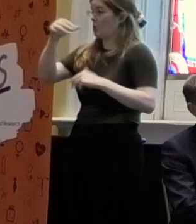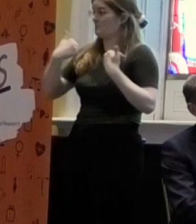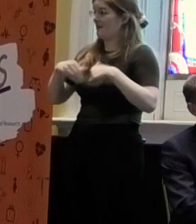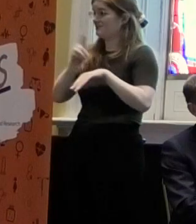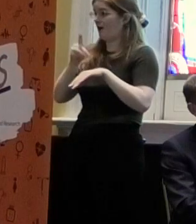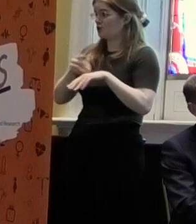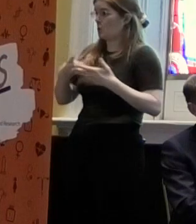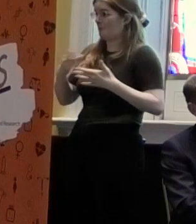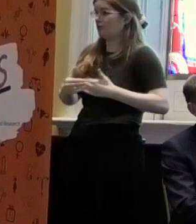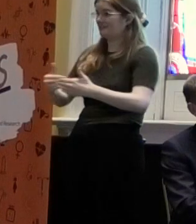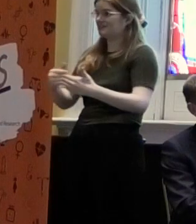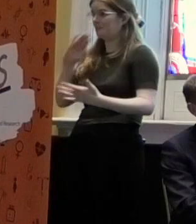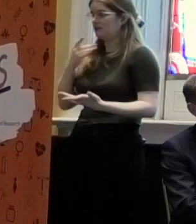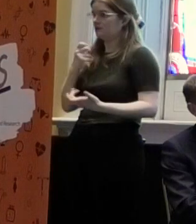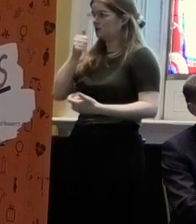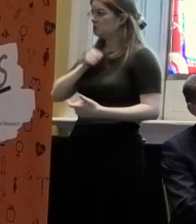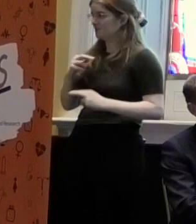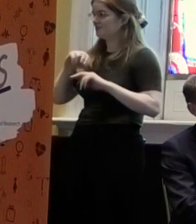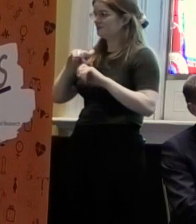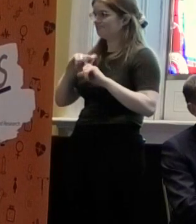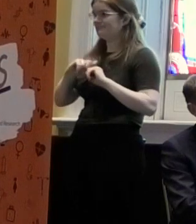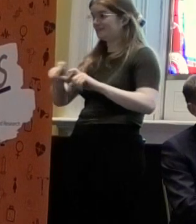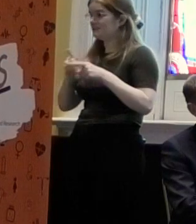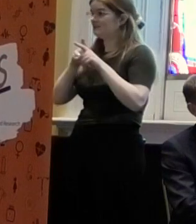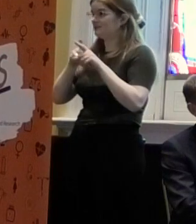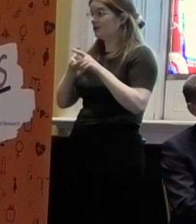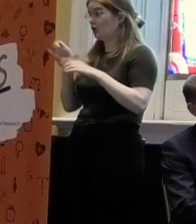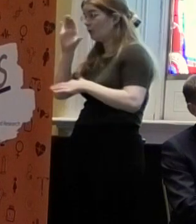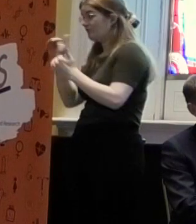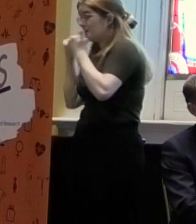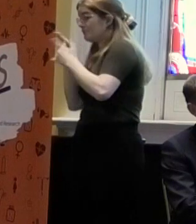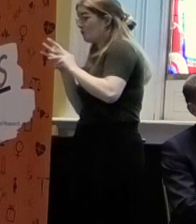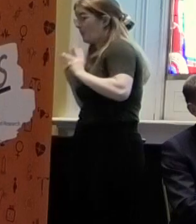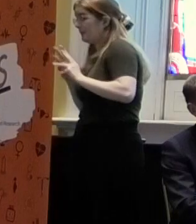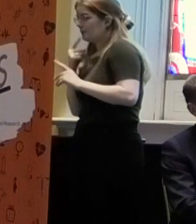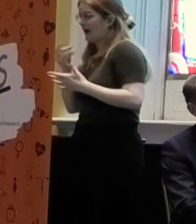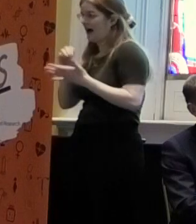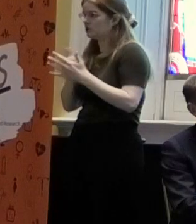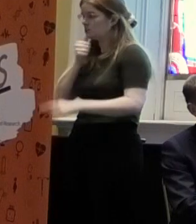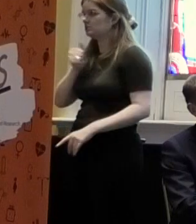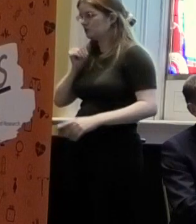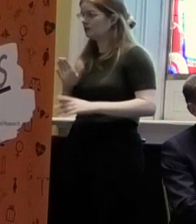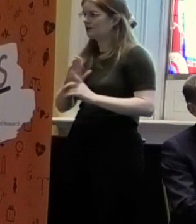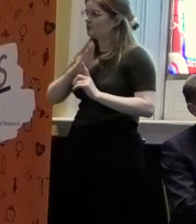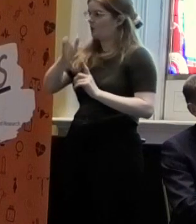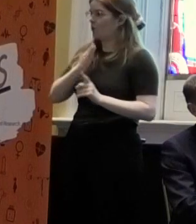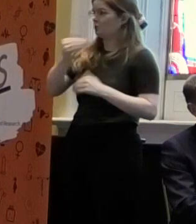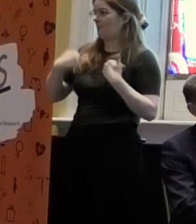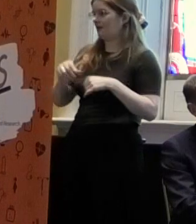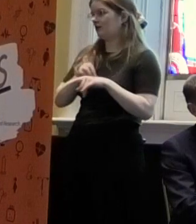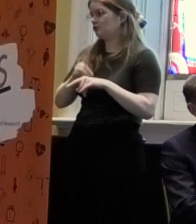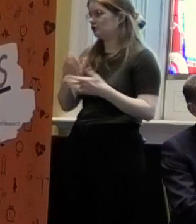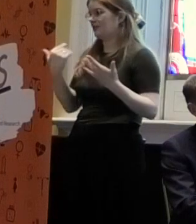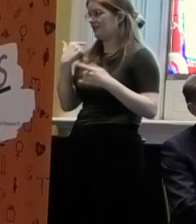were pregnant. So they were still relying on this network of knowledge among women, but it's become they're being pushed out of the mainstream. So,